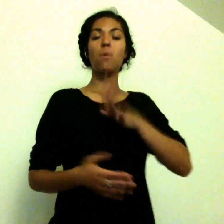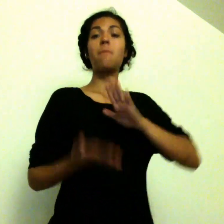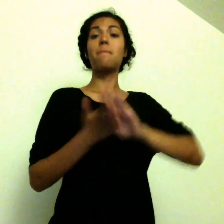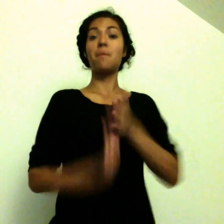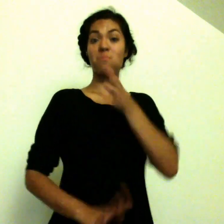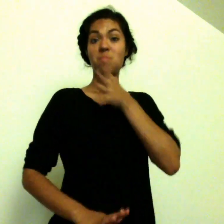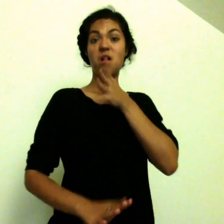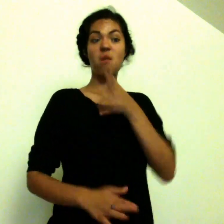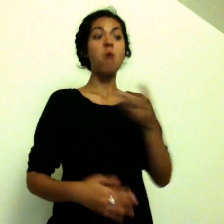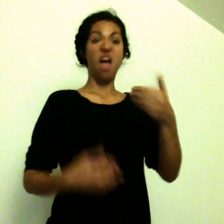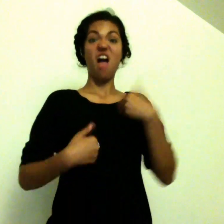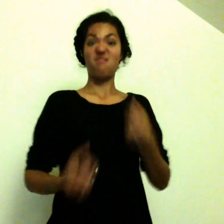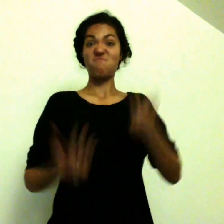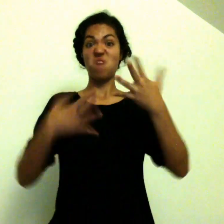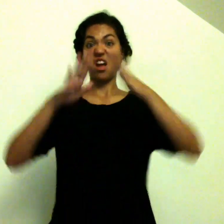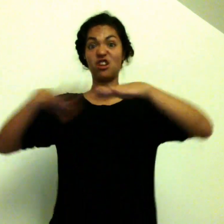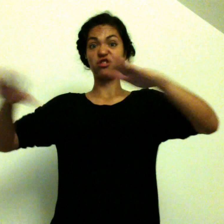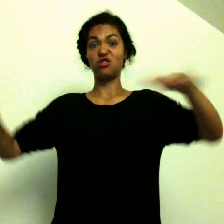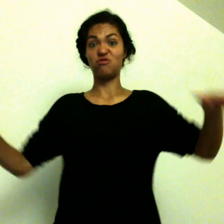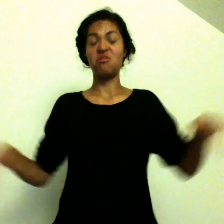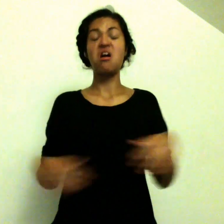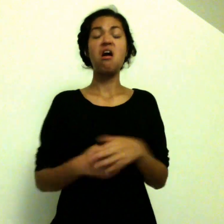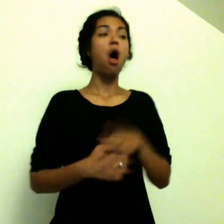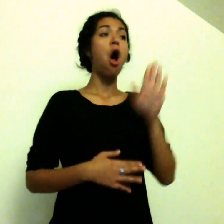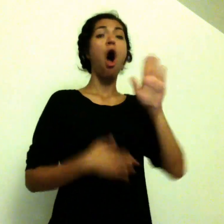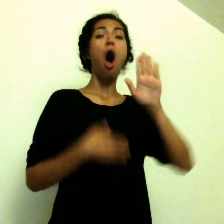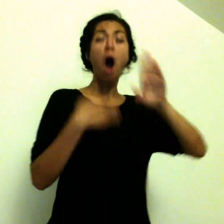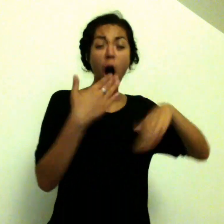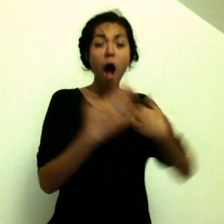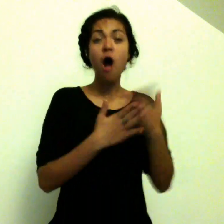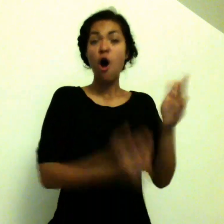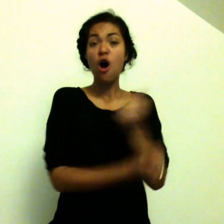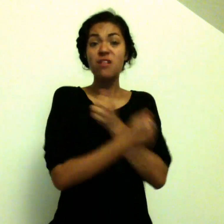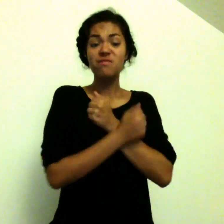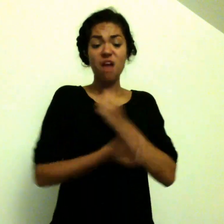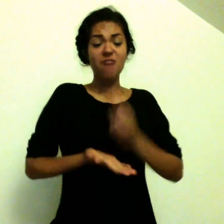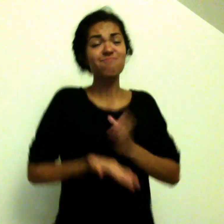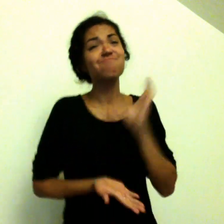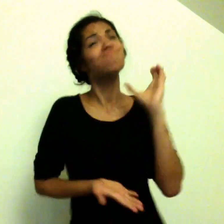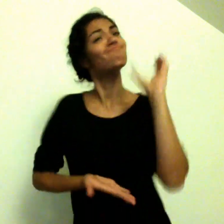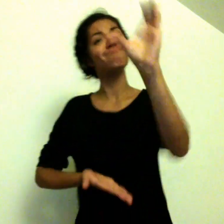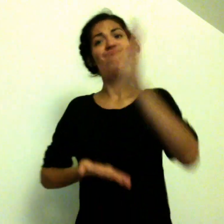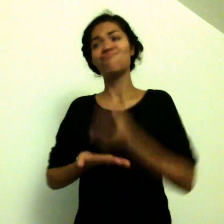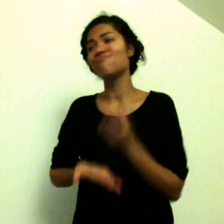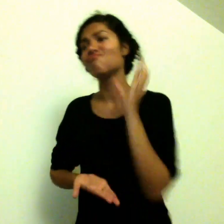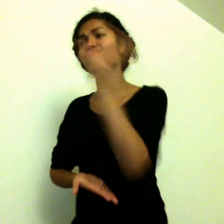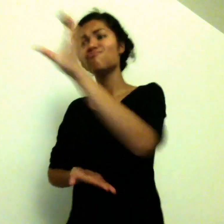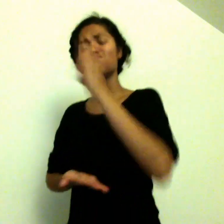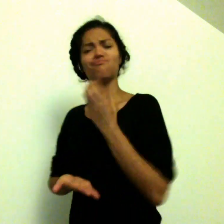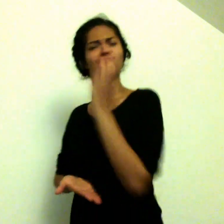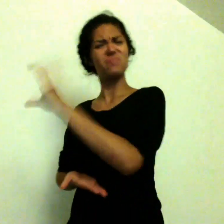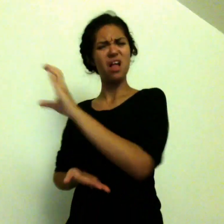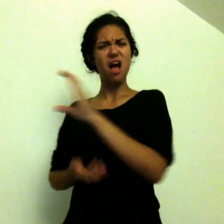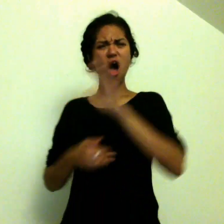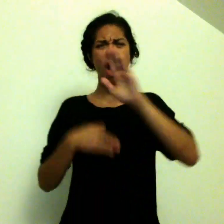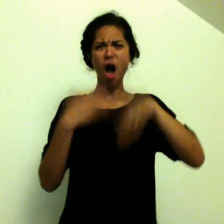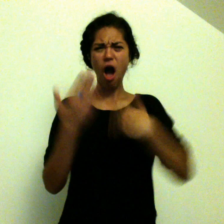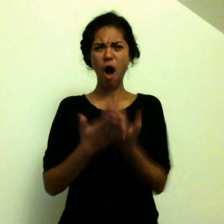any man who has once fallen in love will ever be persuaded that 1 and 1 are only 2. He looks at her and